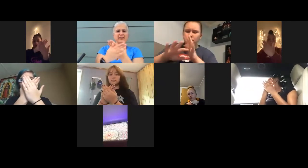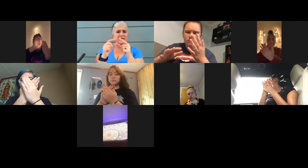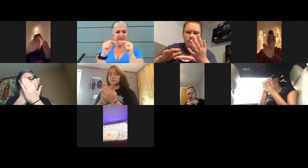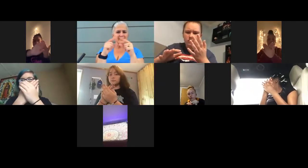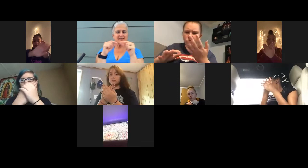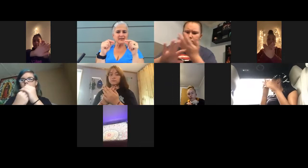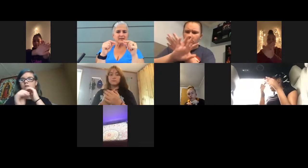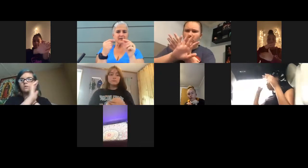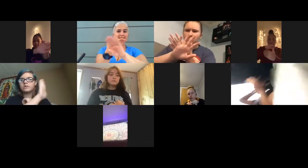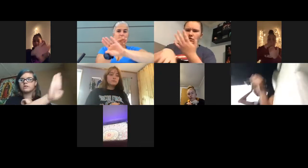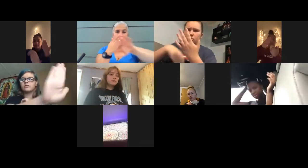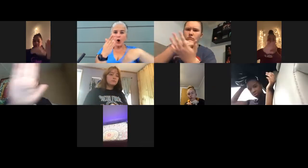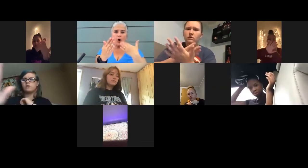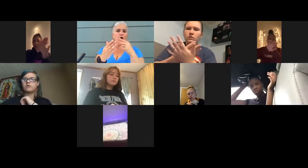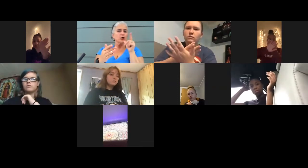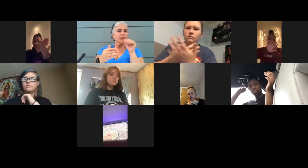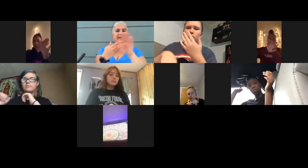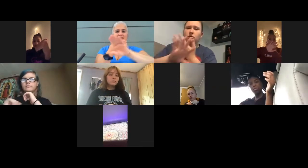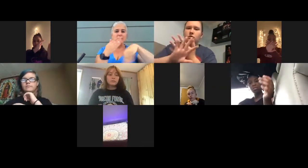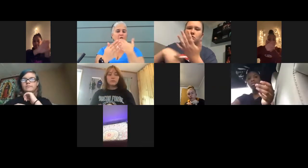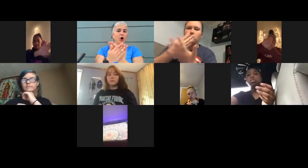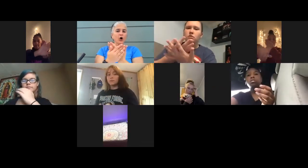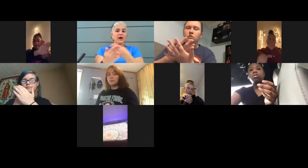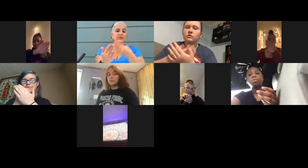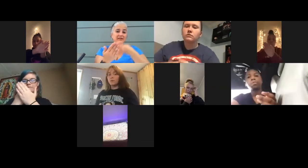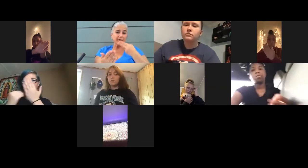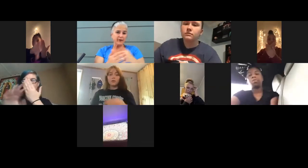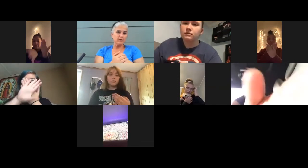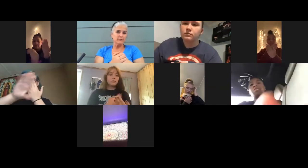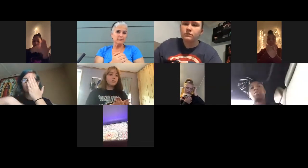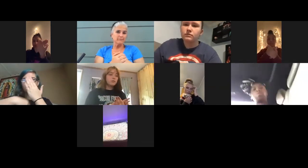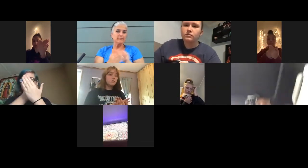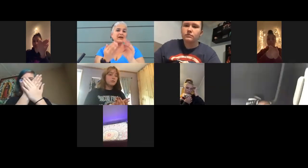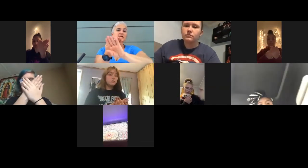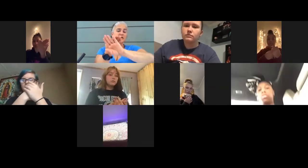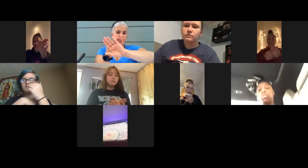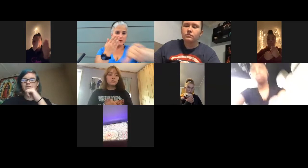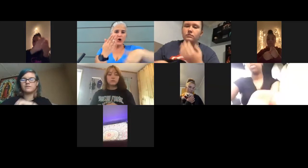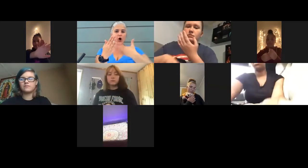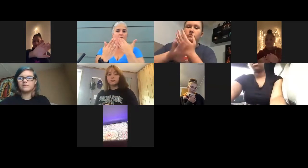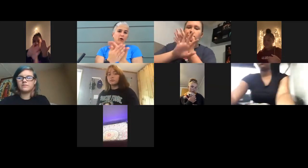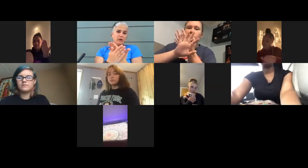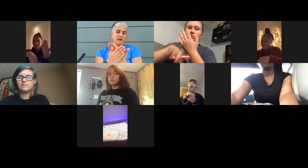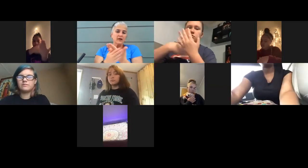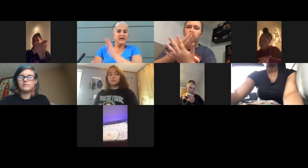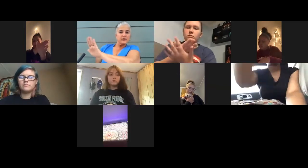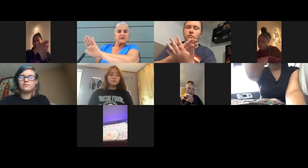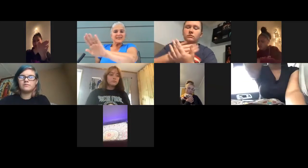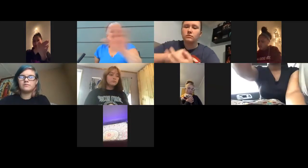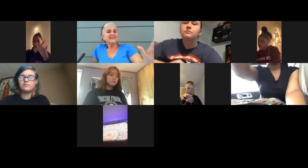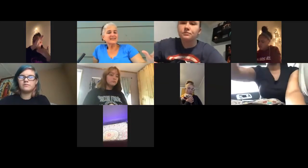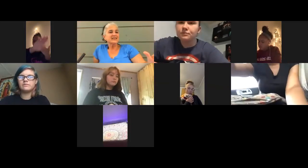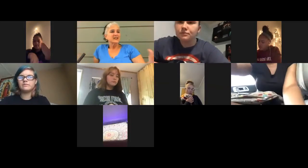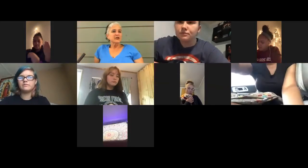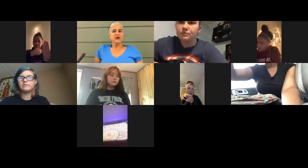and that might just be like in a sentence, like, who ate all of the cereal? That was when you would use all. if you